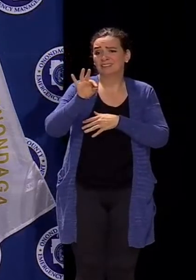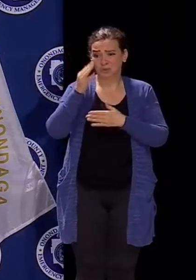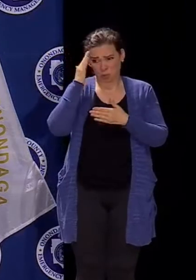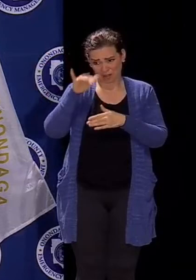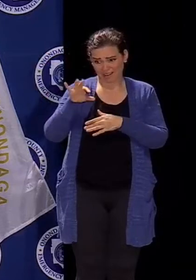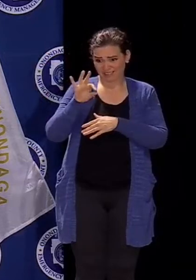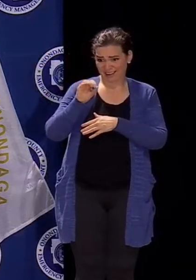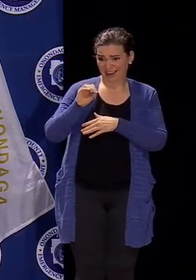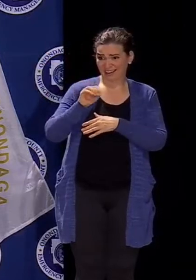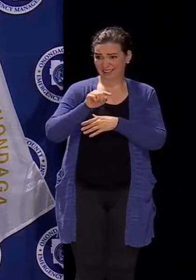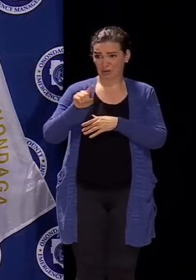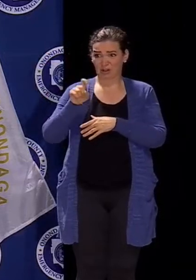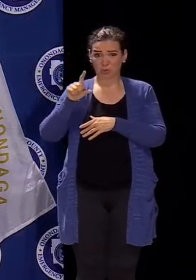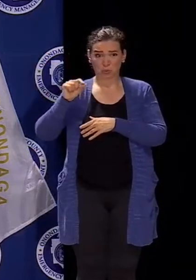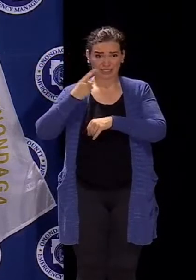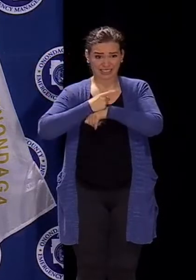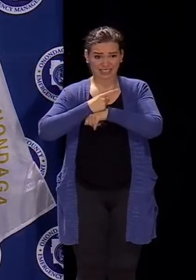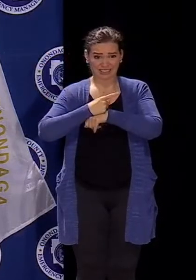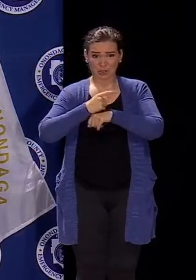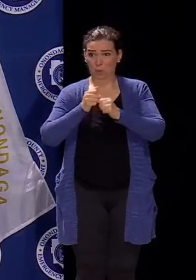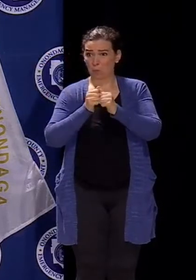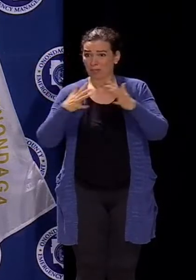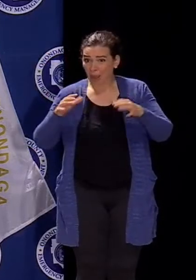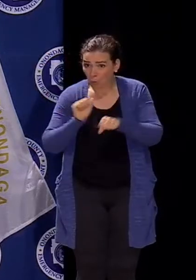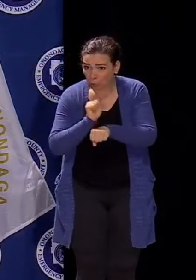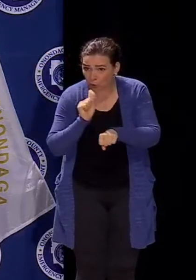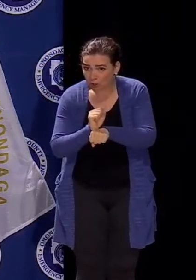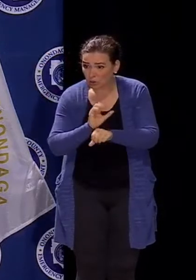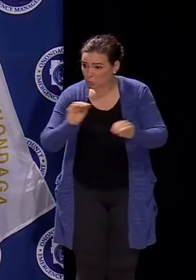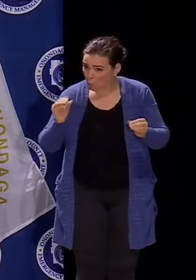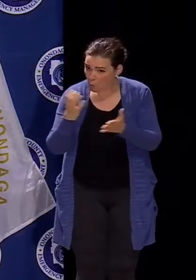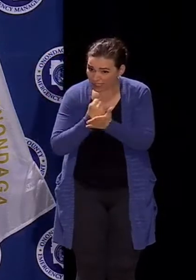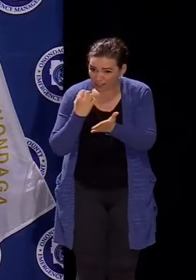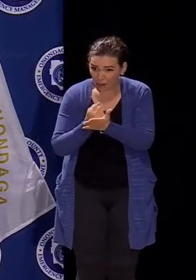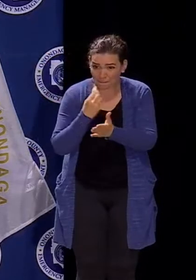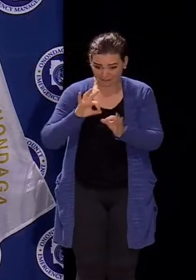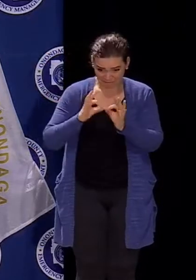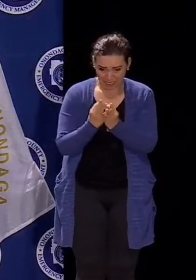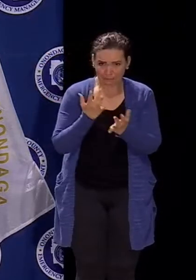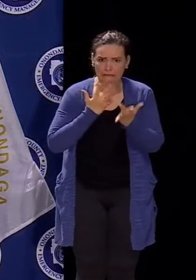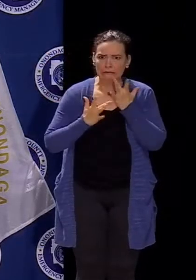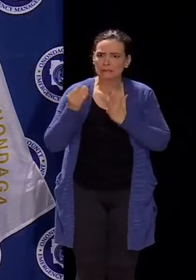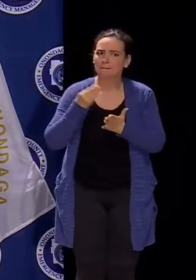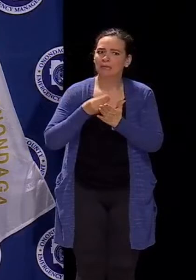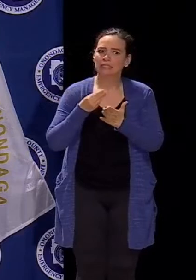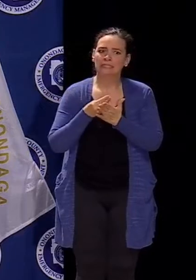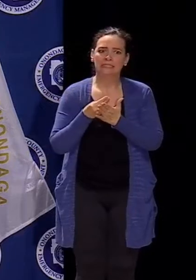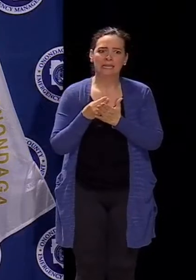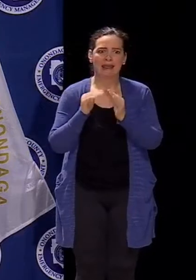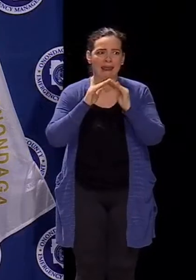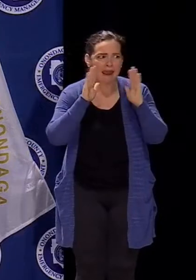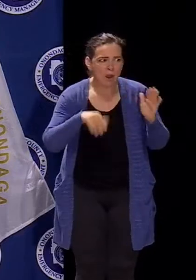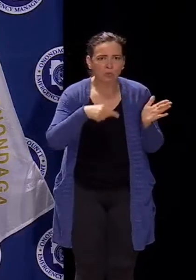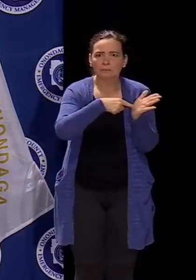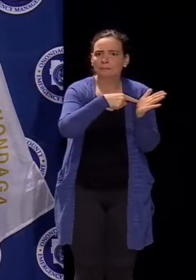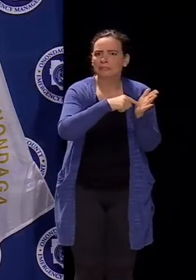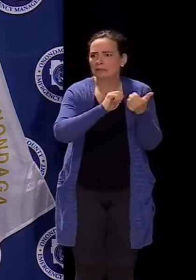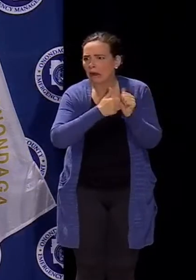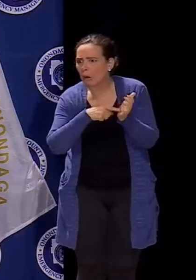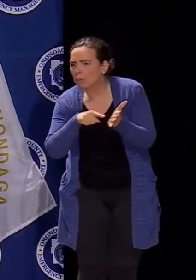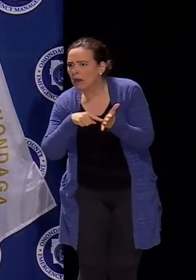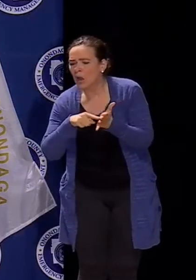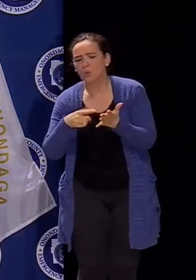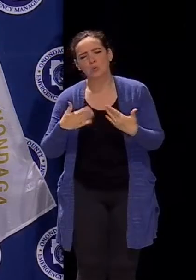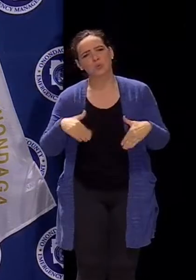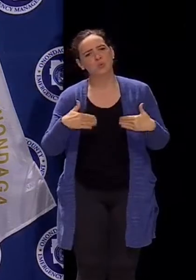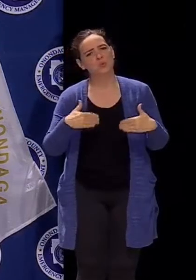to reorganize our entire county operation when it comes to our workforce, but when your costs